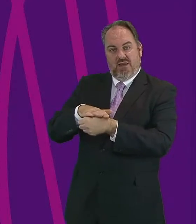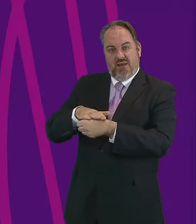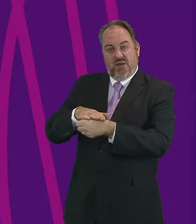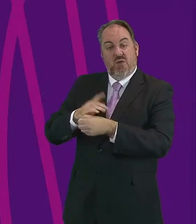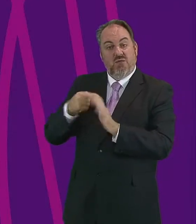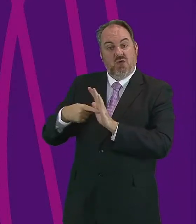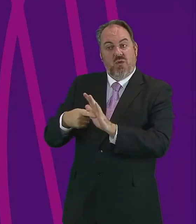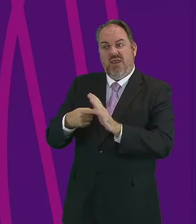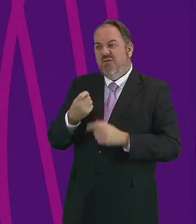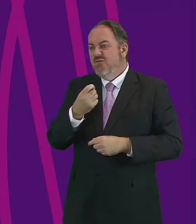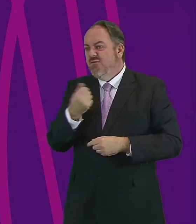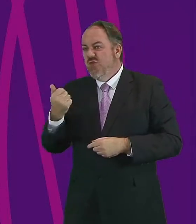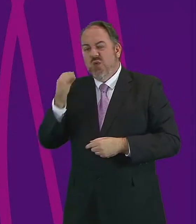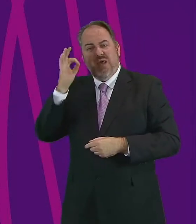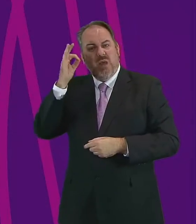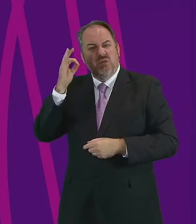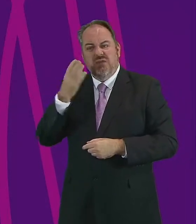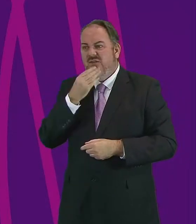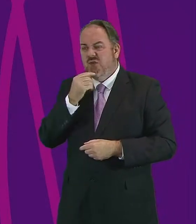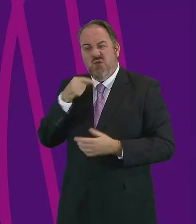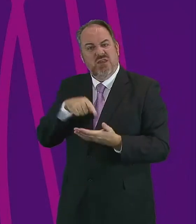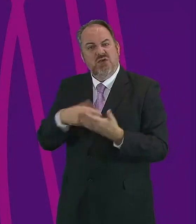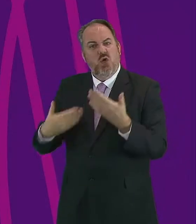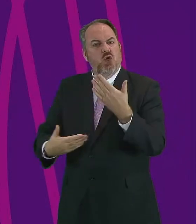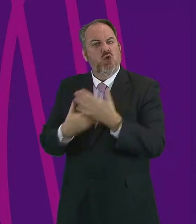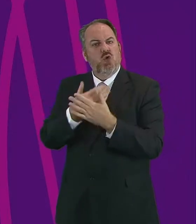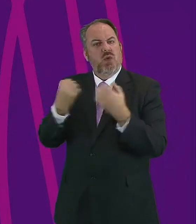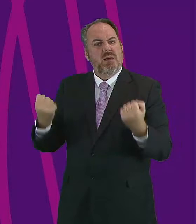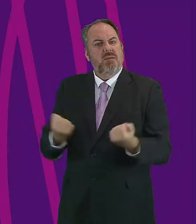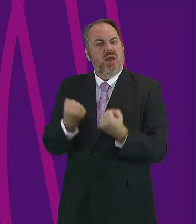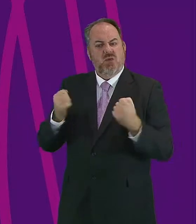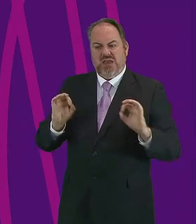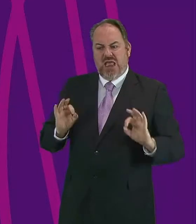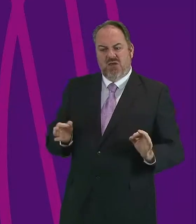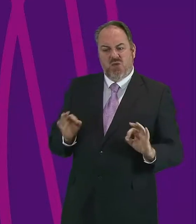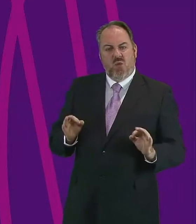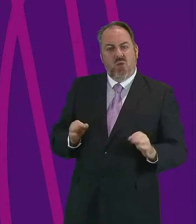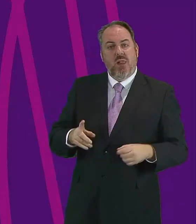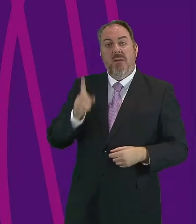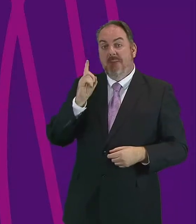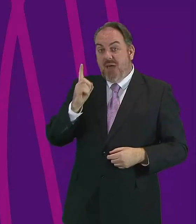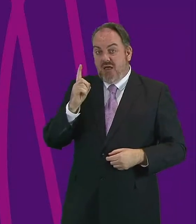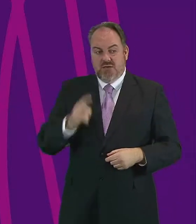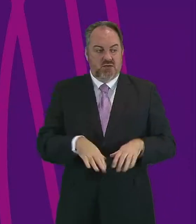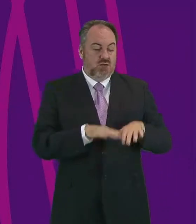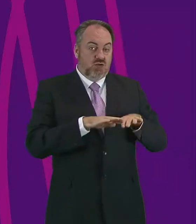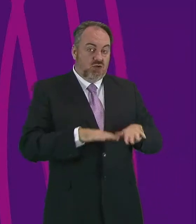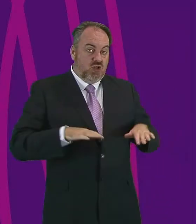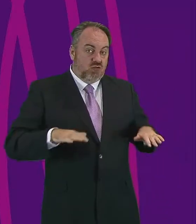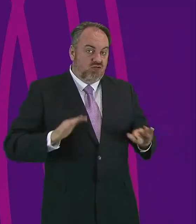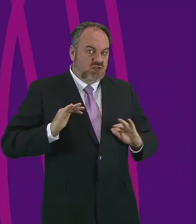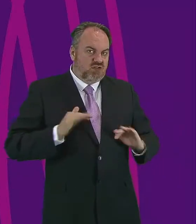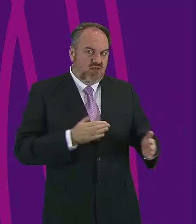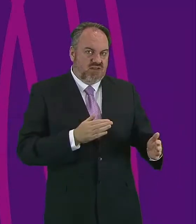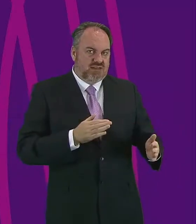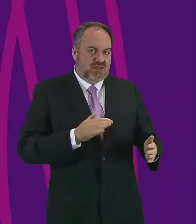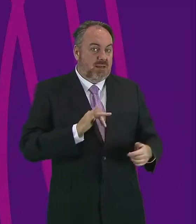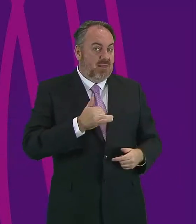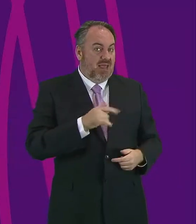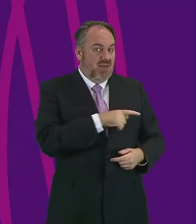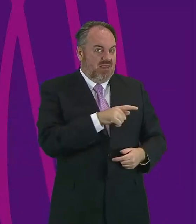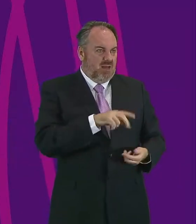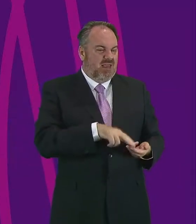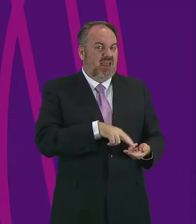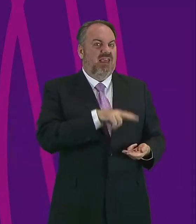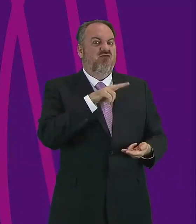local authorities have needed to use these powers. However, there are concerns that demands for children's services in particular may increase. These powers